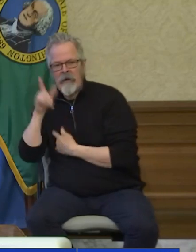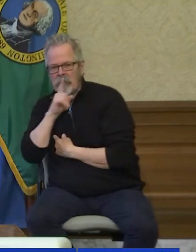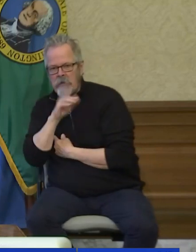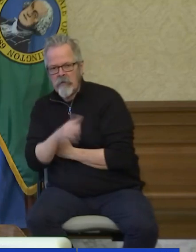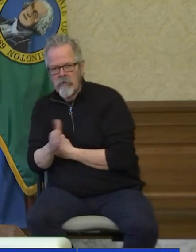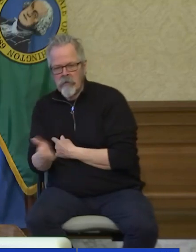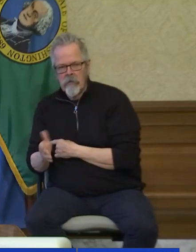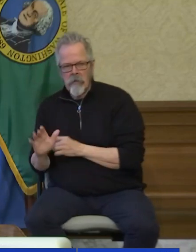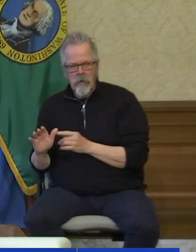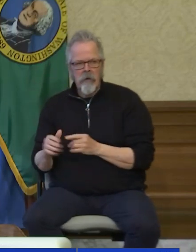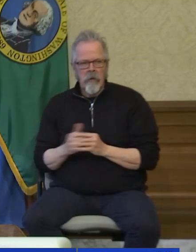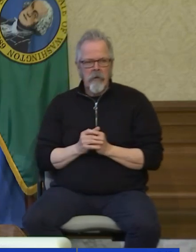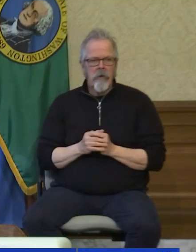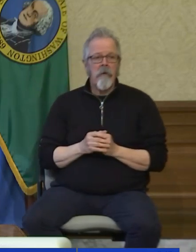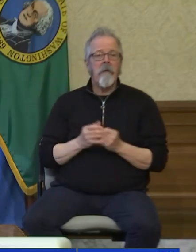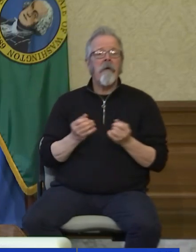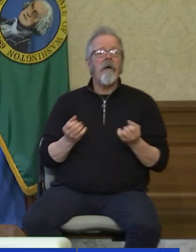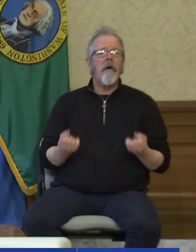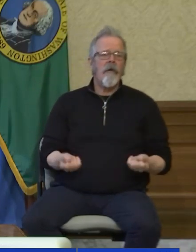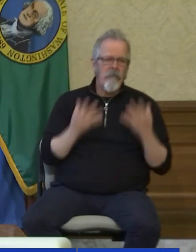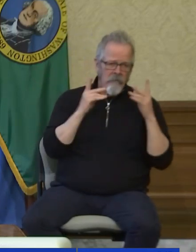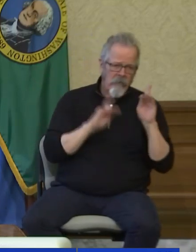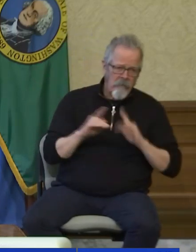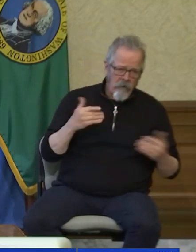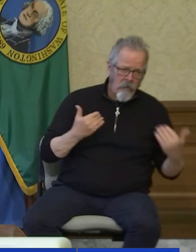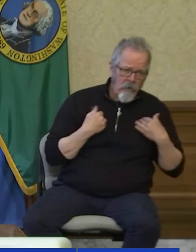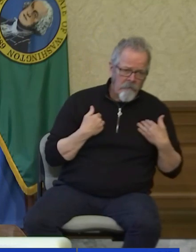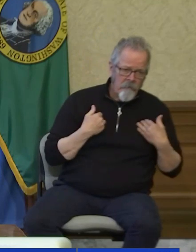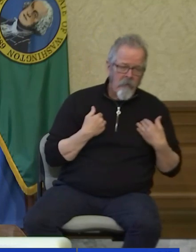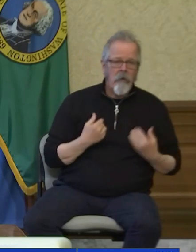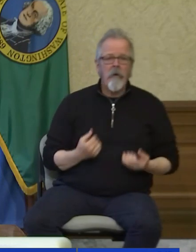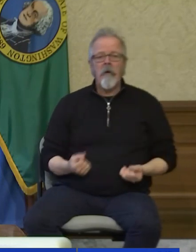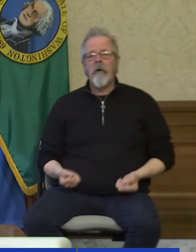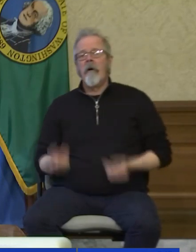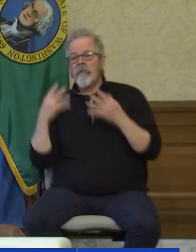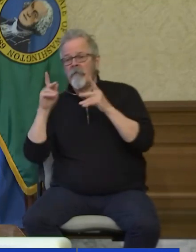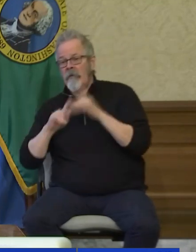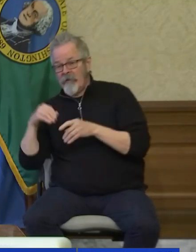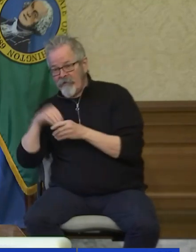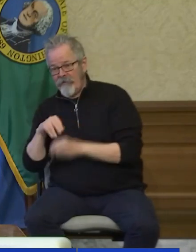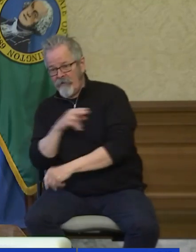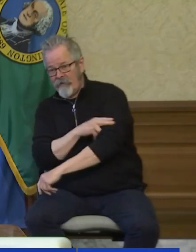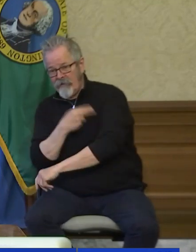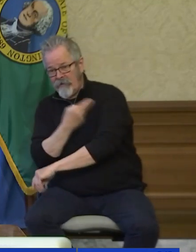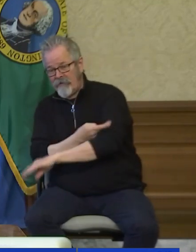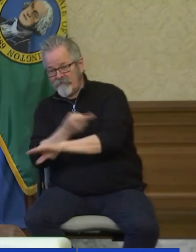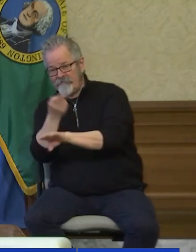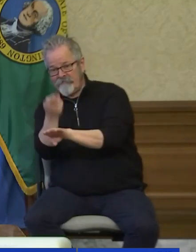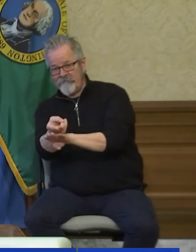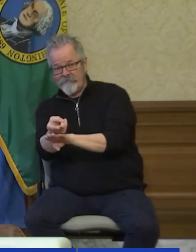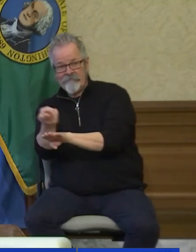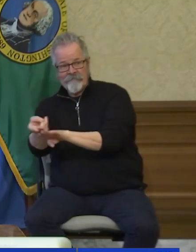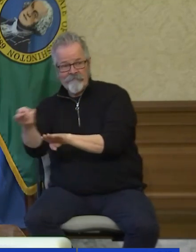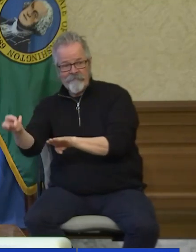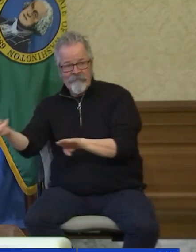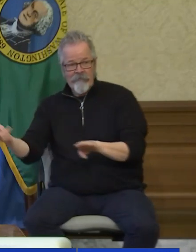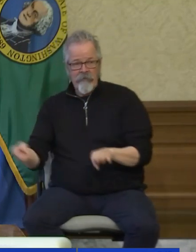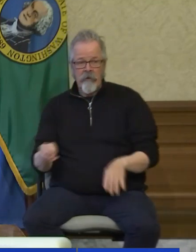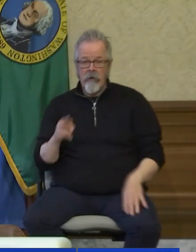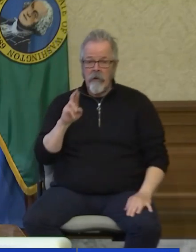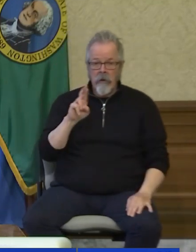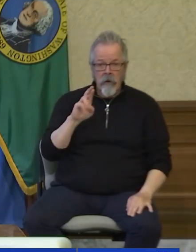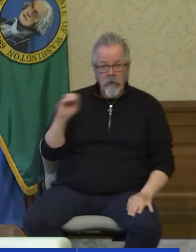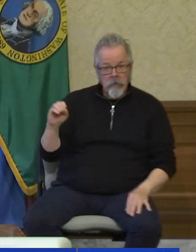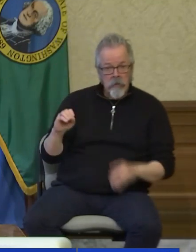COVID. We look at the rates of COVID-19 spread throughout Washington, what you call the R0 number, which we evaluate very